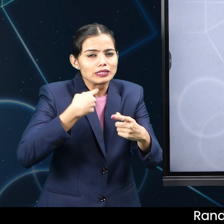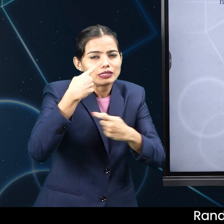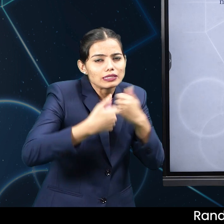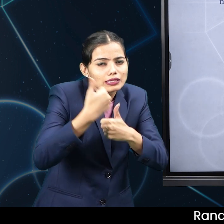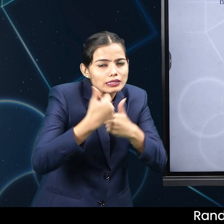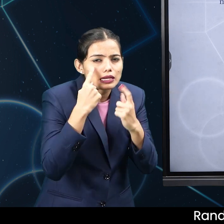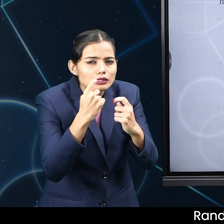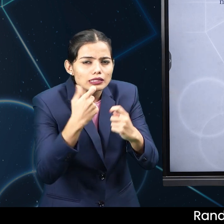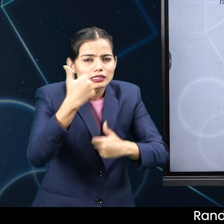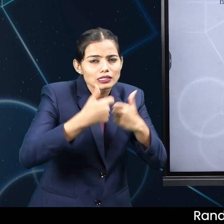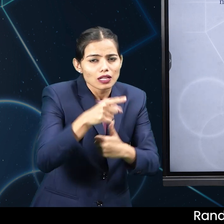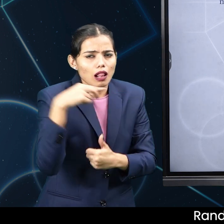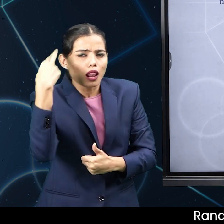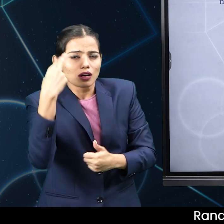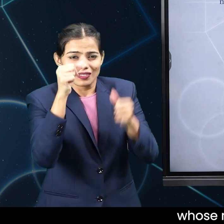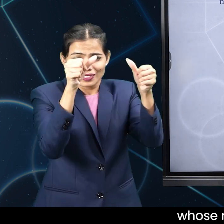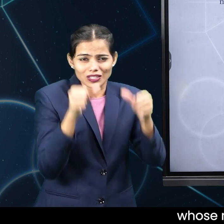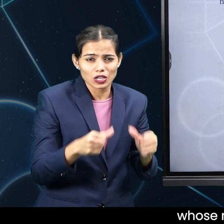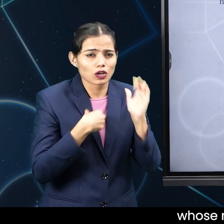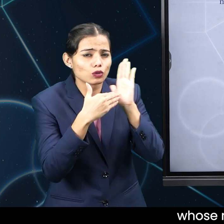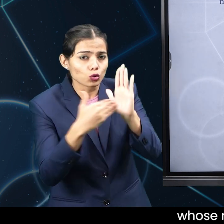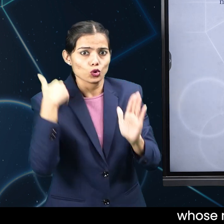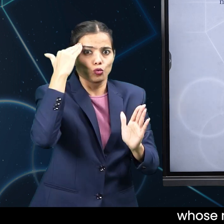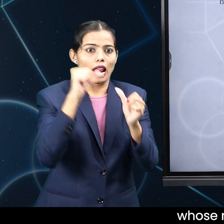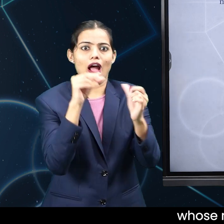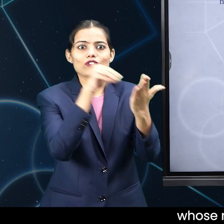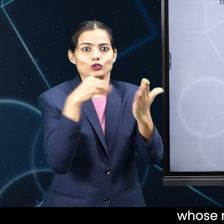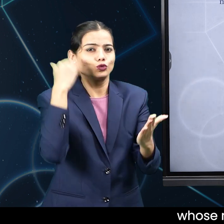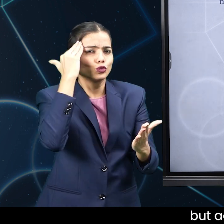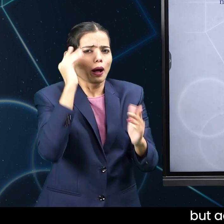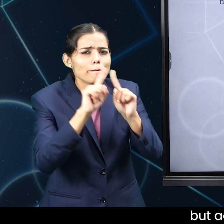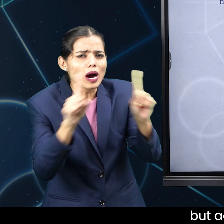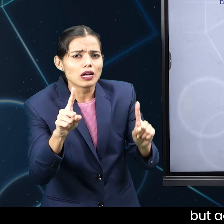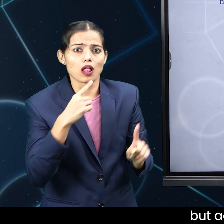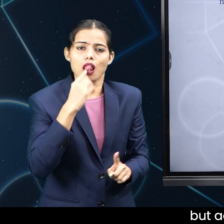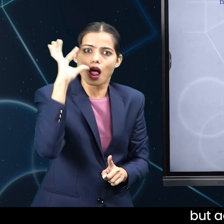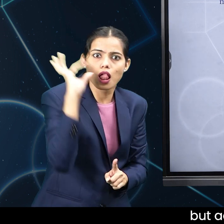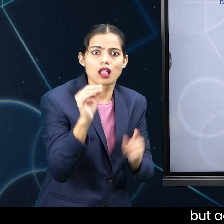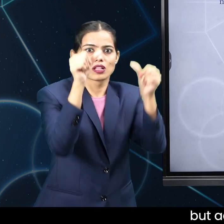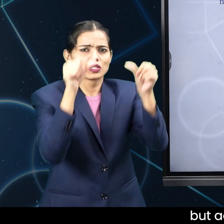Random experiments are those whose results are known in advance but actual results are not known.